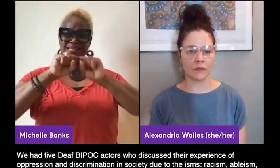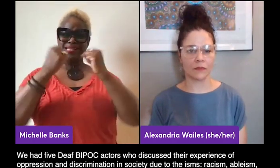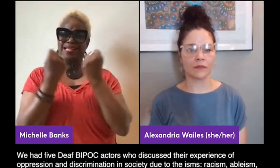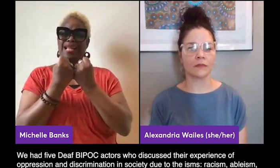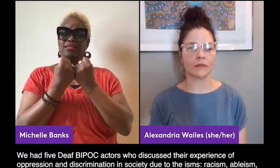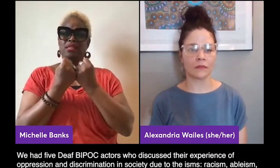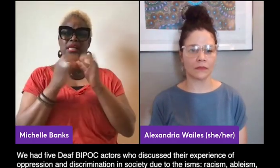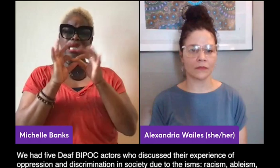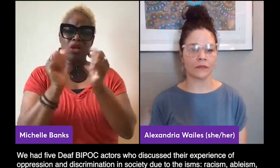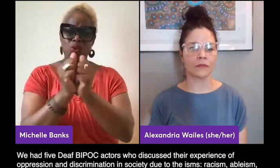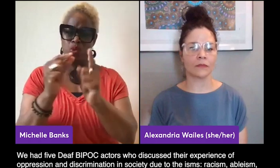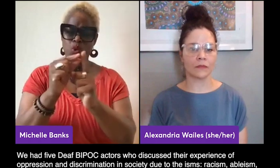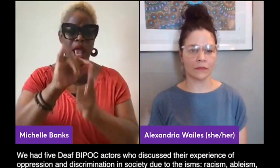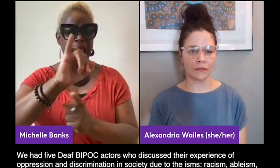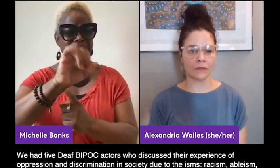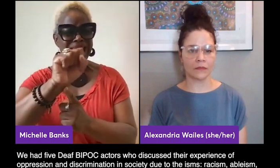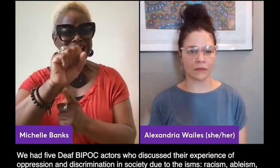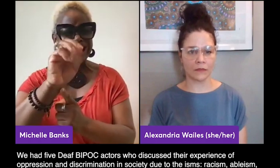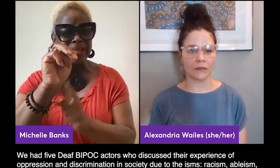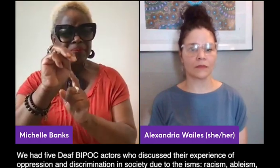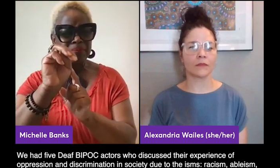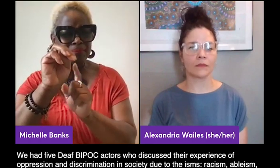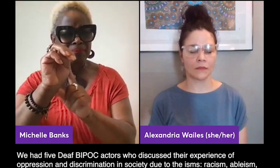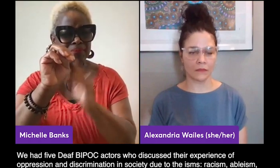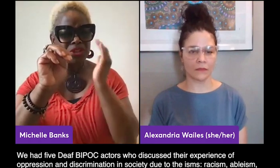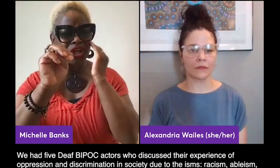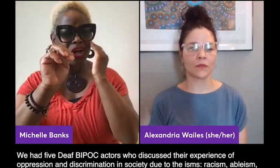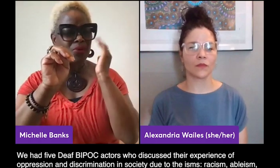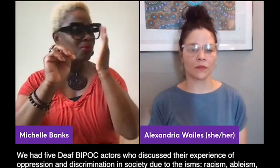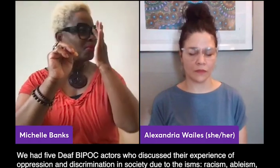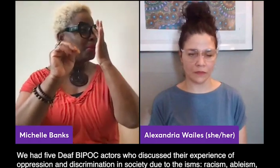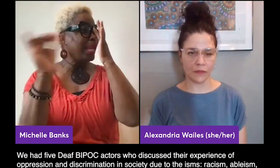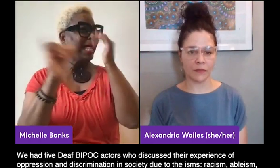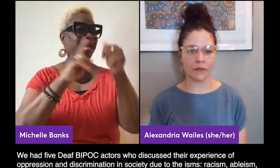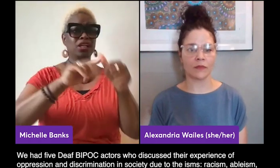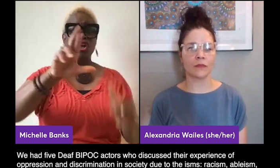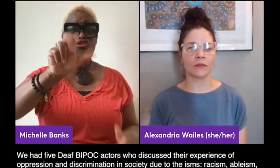and discrimination in society due to the isms: